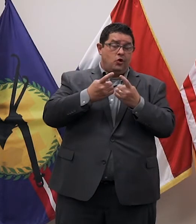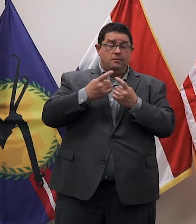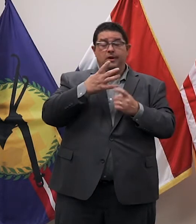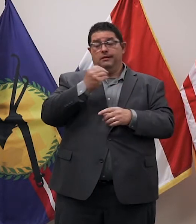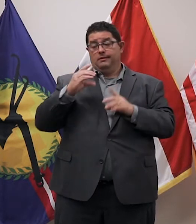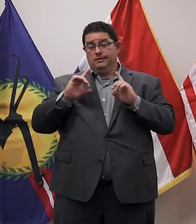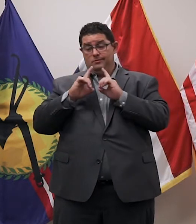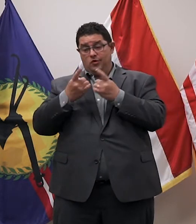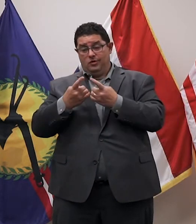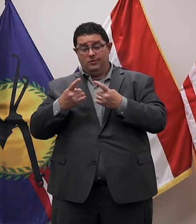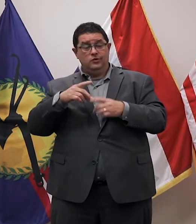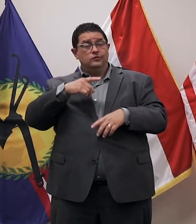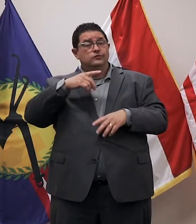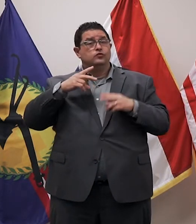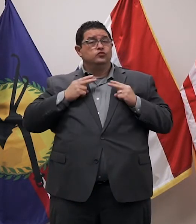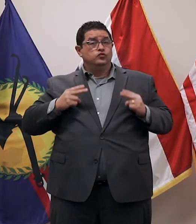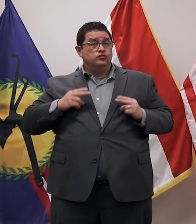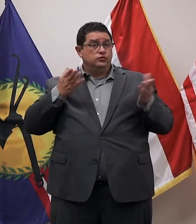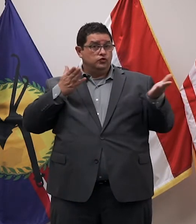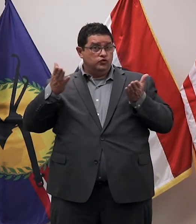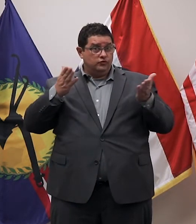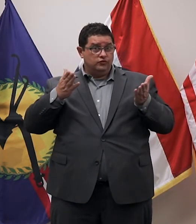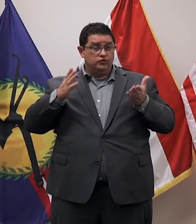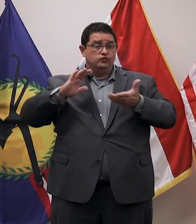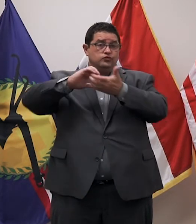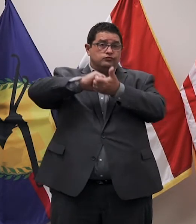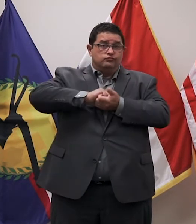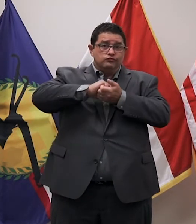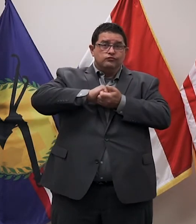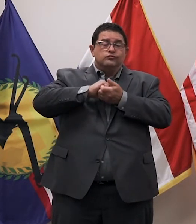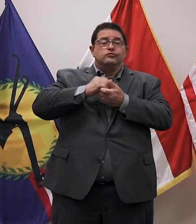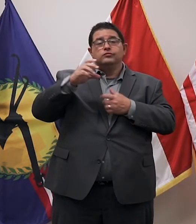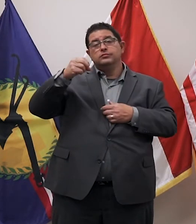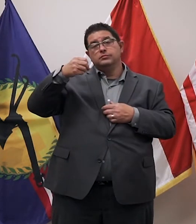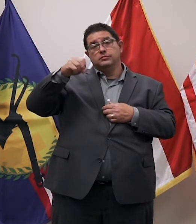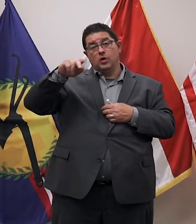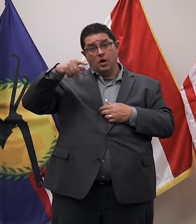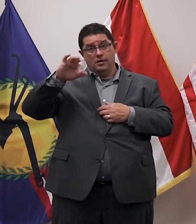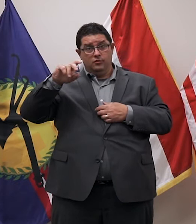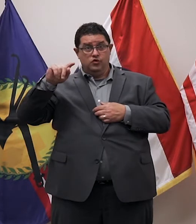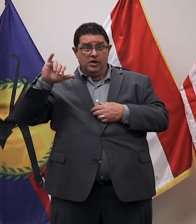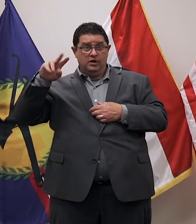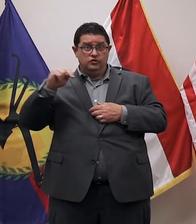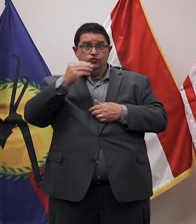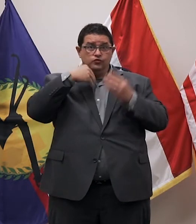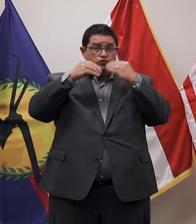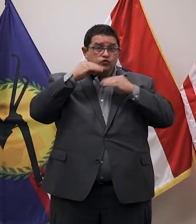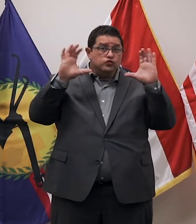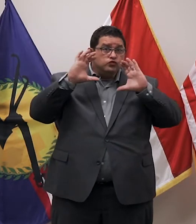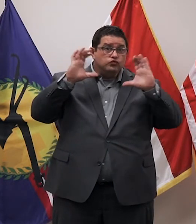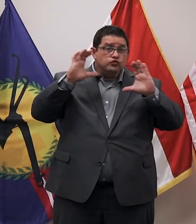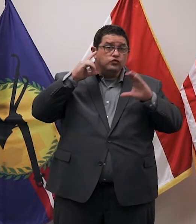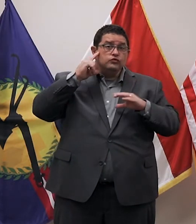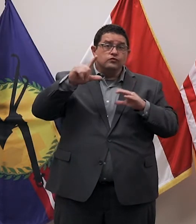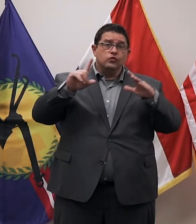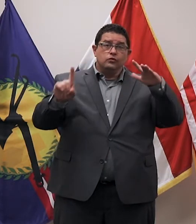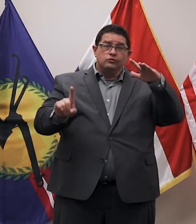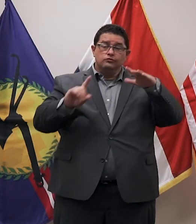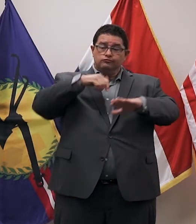Human Services will partner with Operation Food Search for a pop-up vaccination event in Spanish Lake.